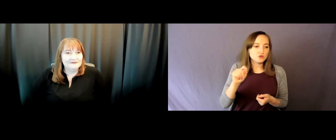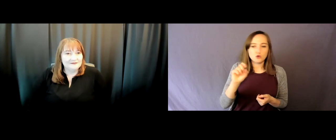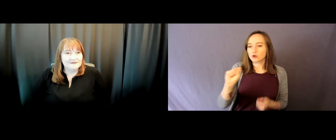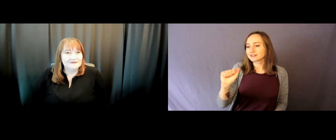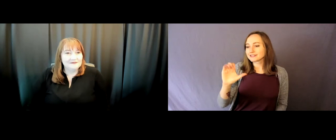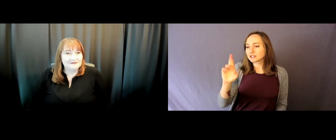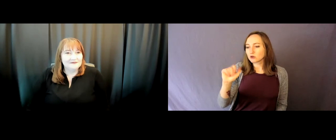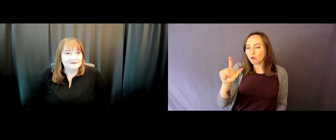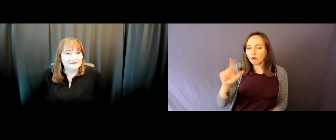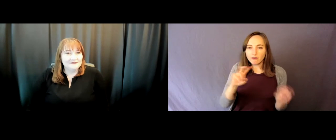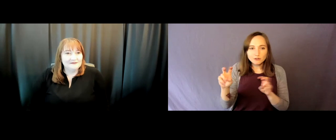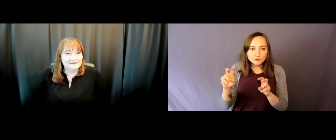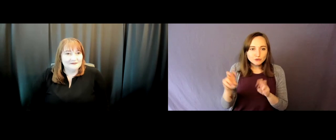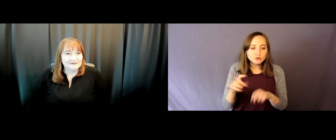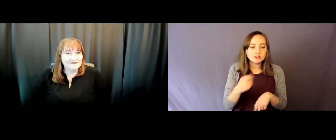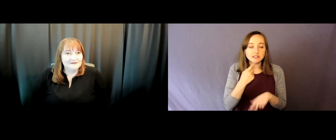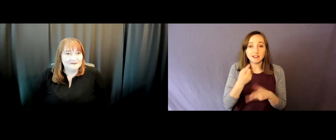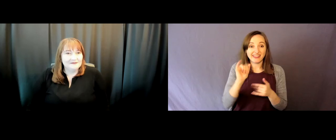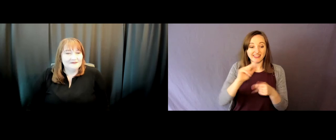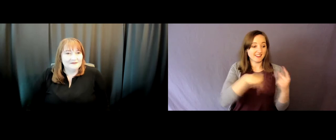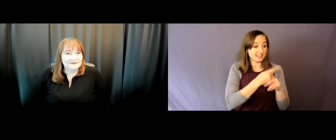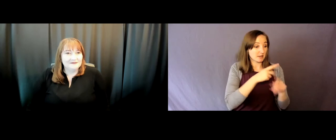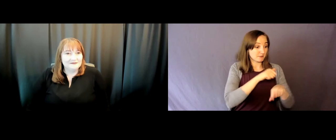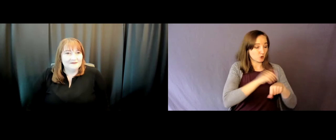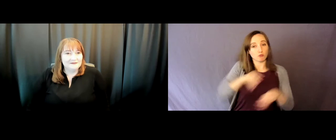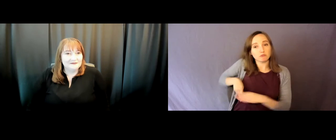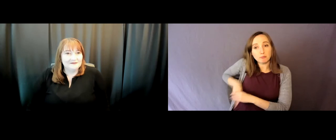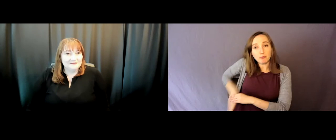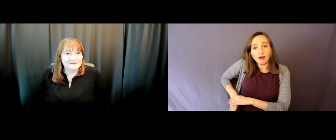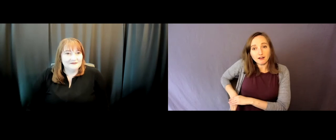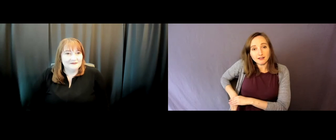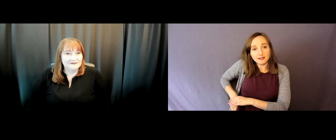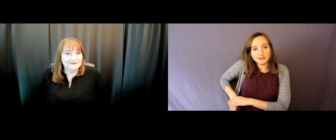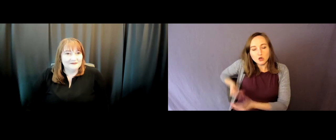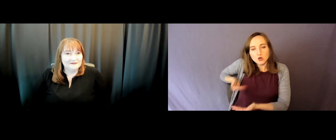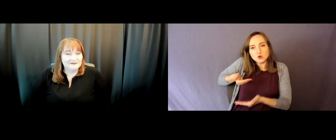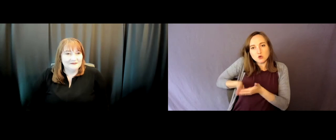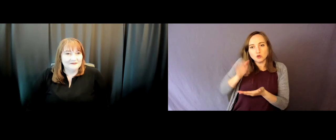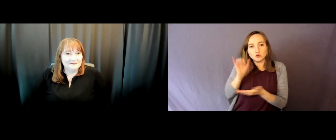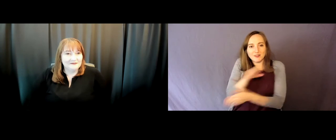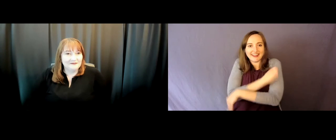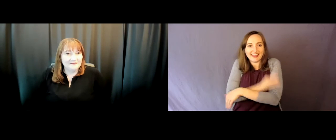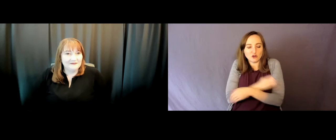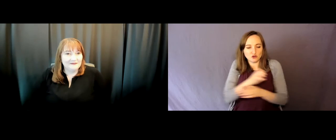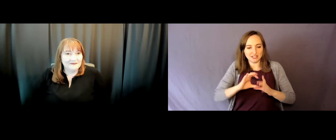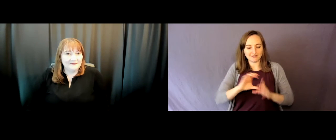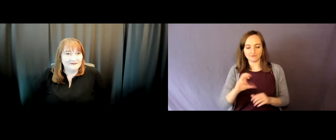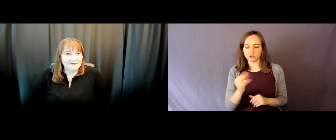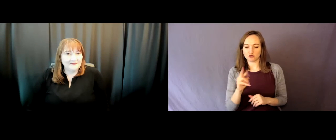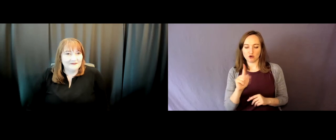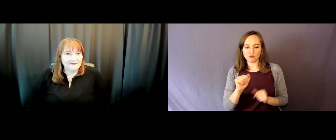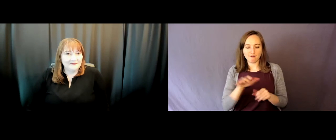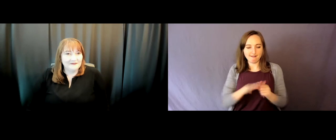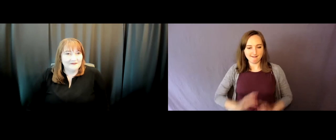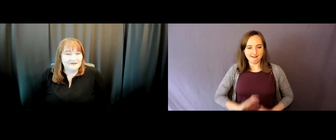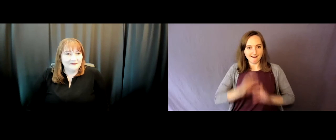tell people to put those kinds of stones in their pockets. That way it's close to those light centers and can help heal. So like with,